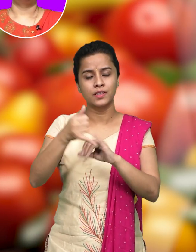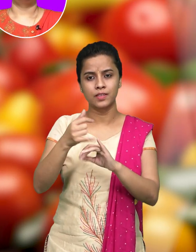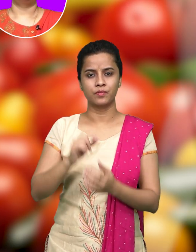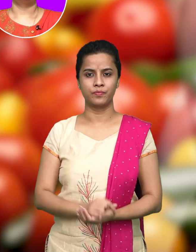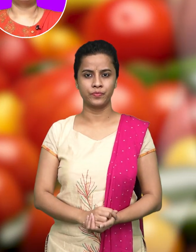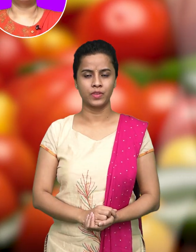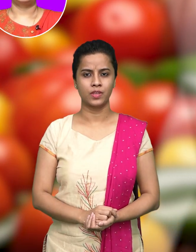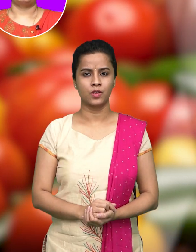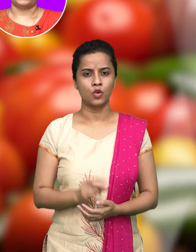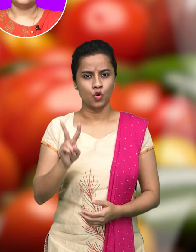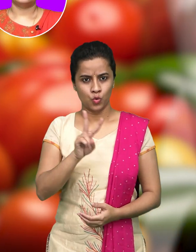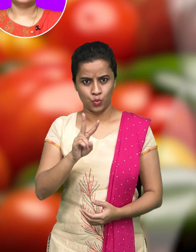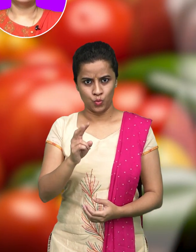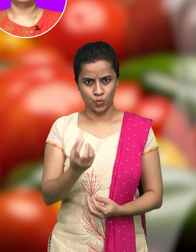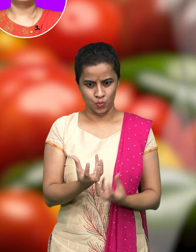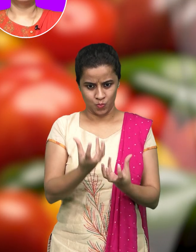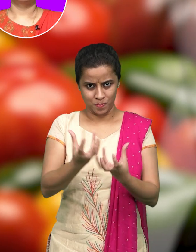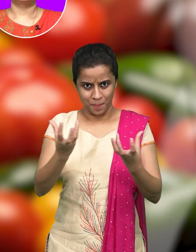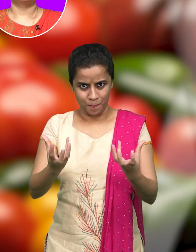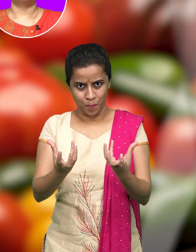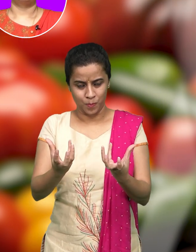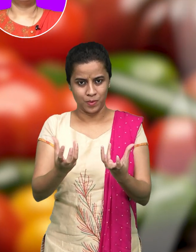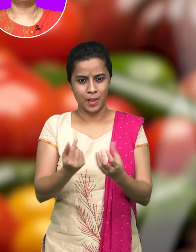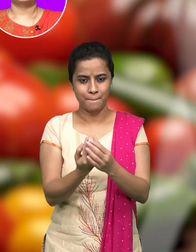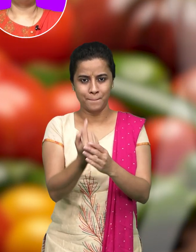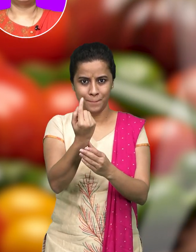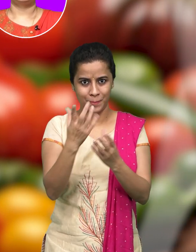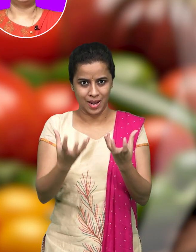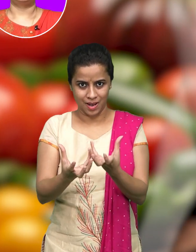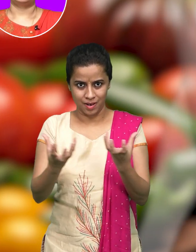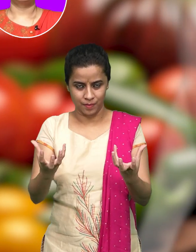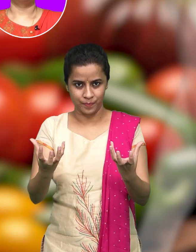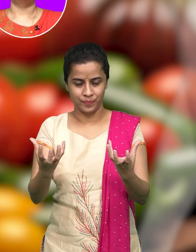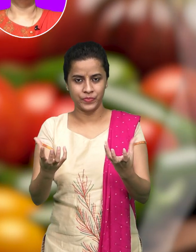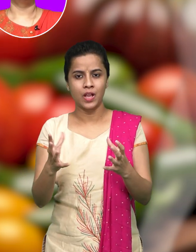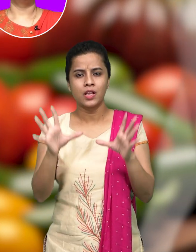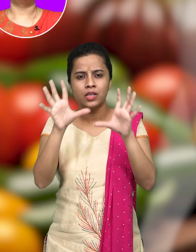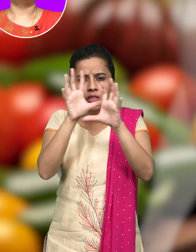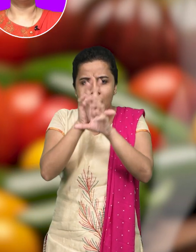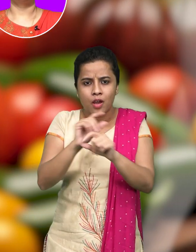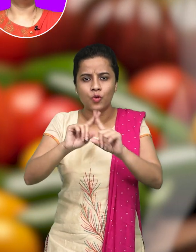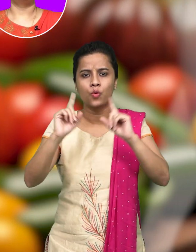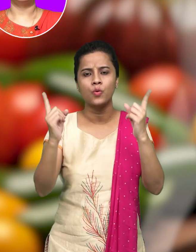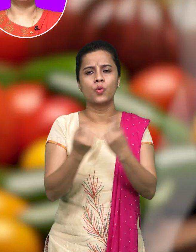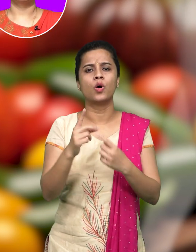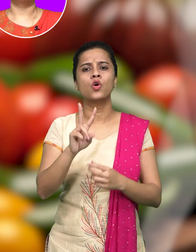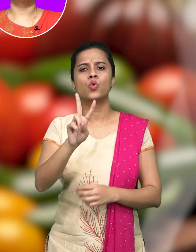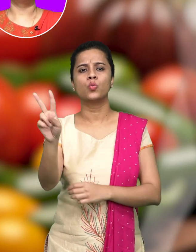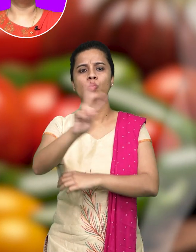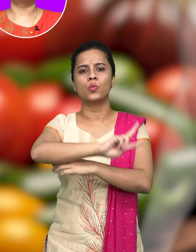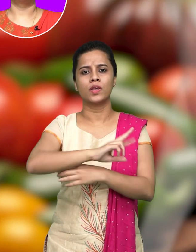Take two potted plants which are kept in a dark room for 2